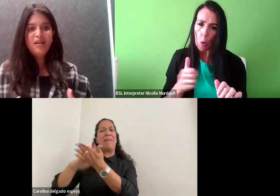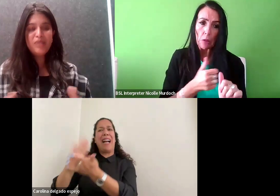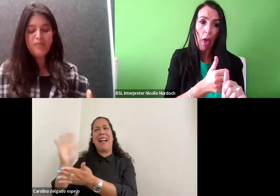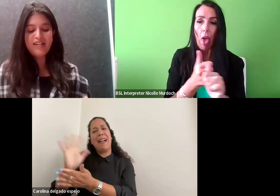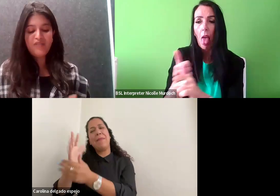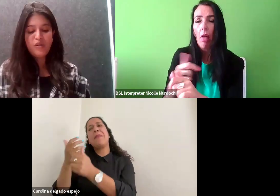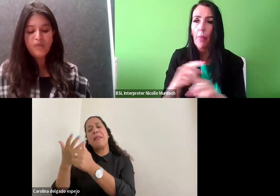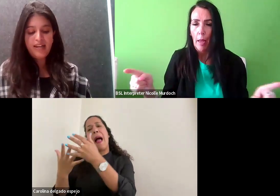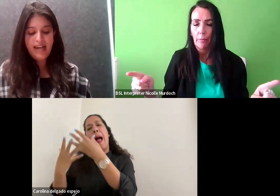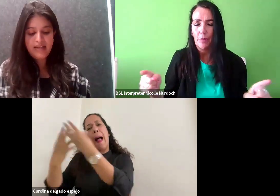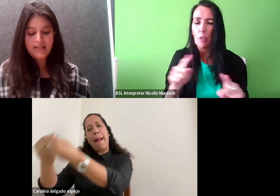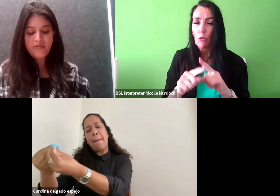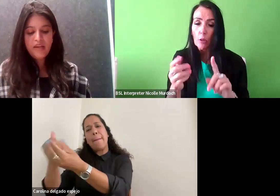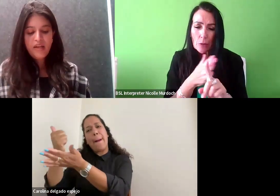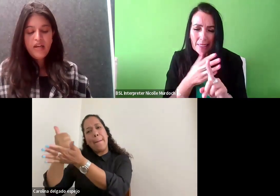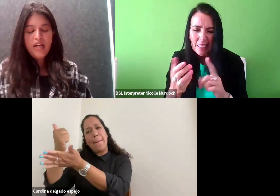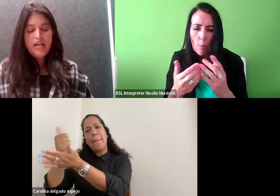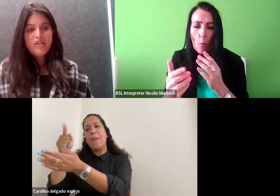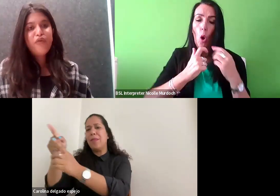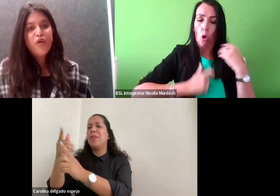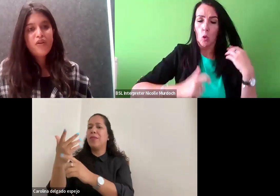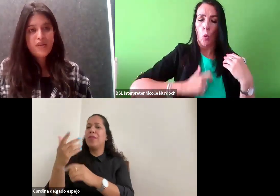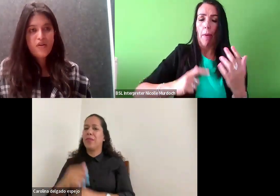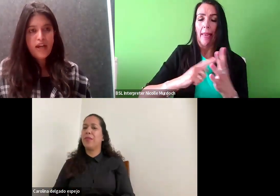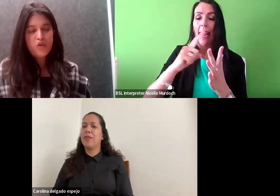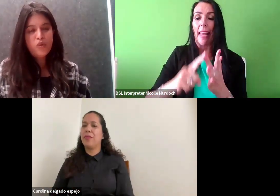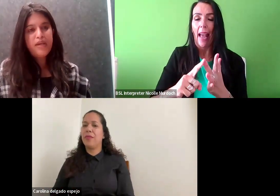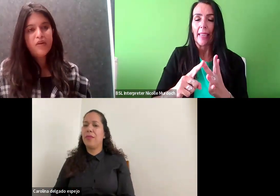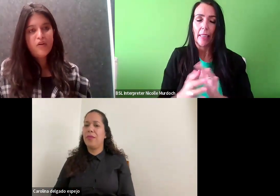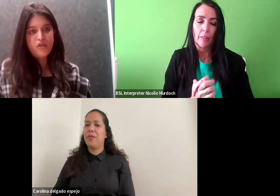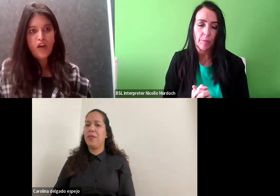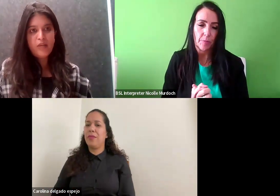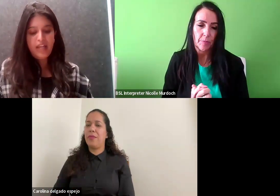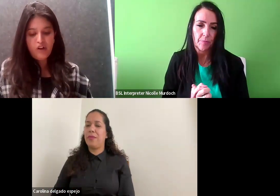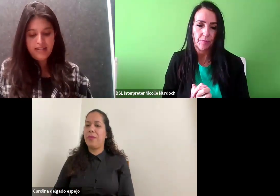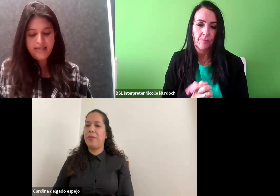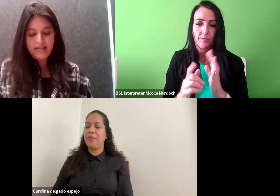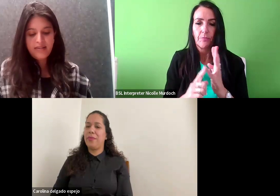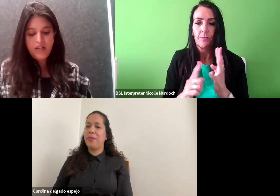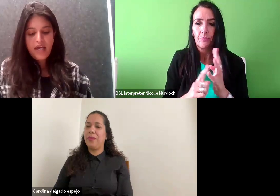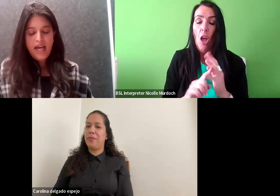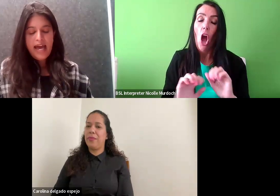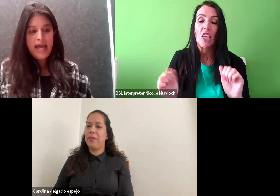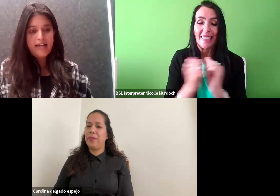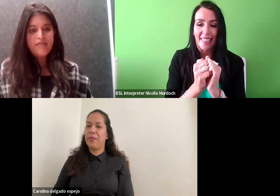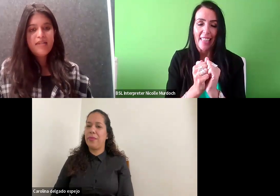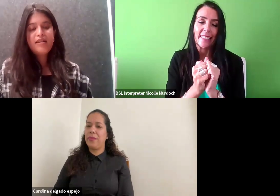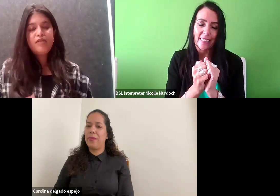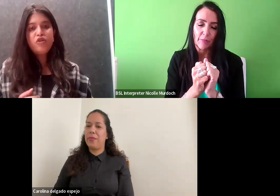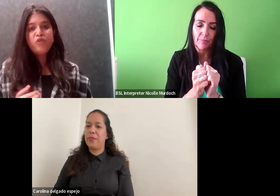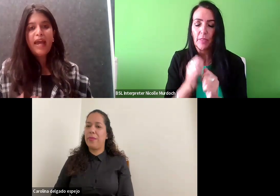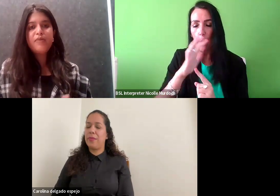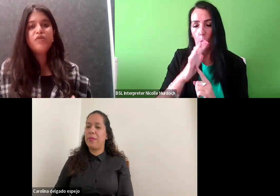human perspective and human collective? The fourth consideration would be around autonomy and consent. And